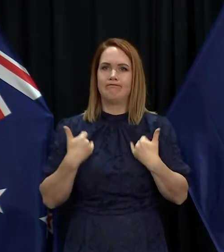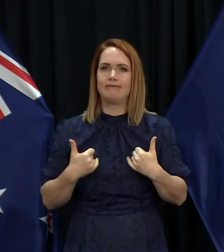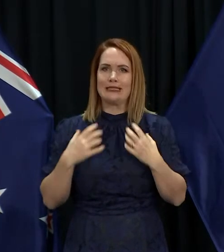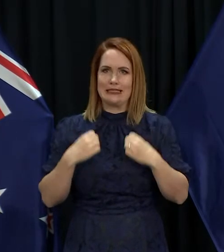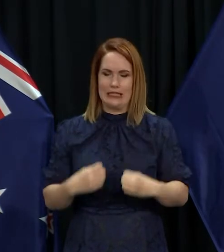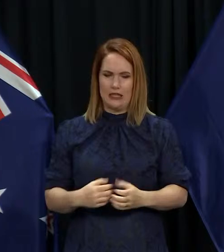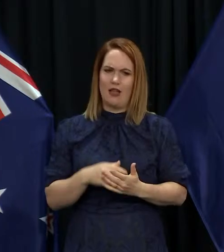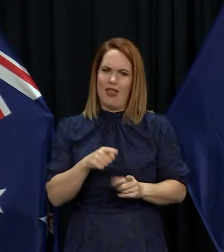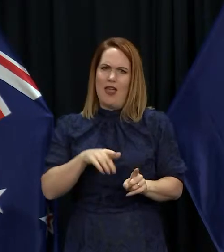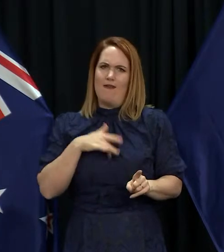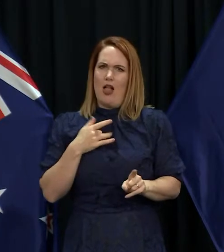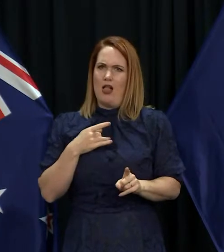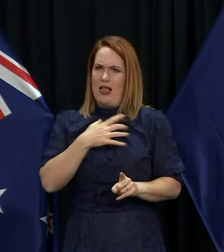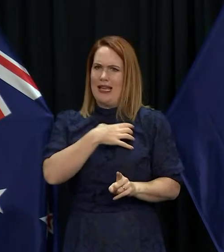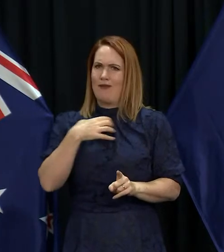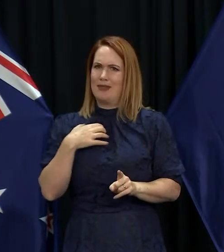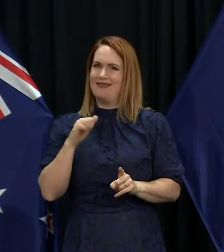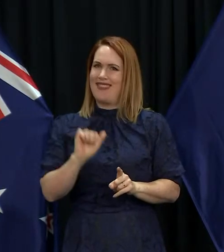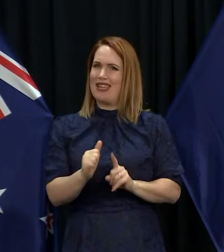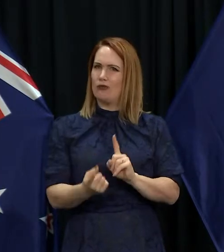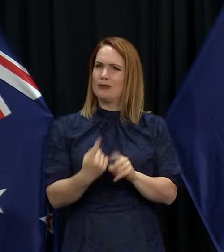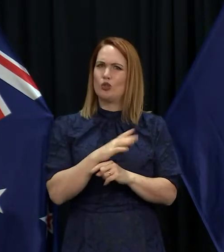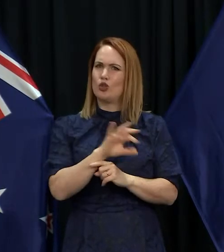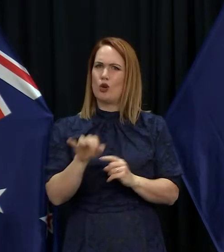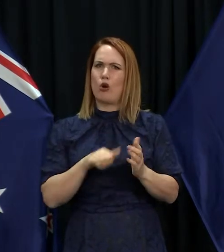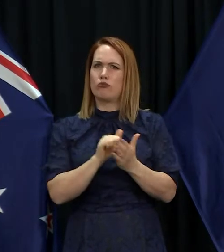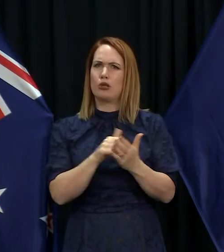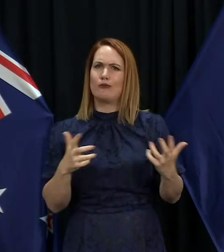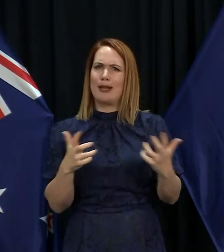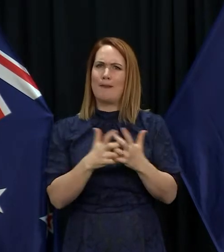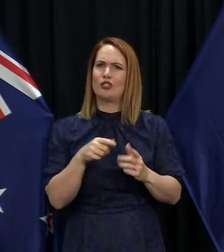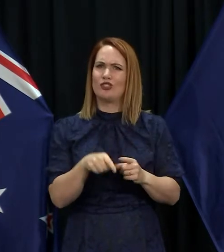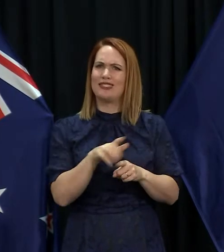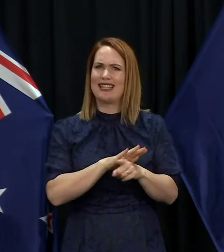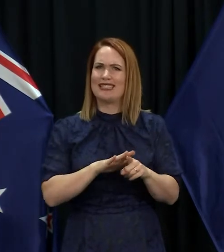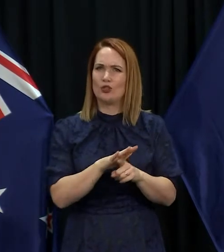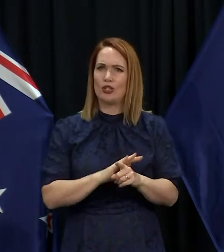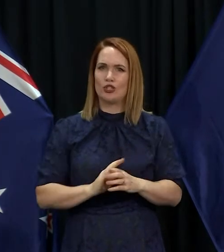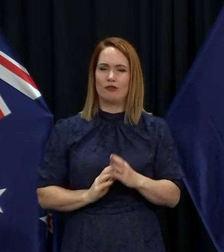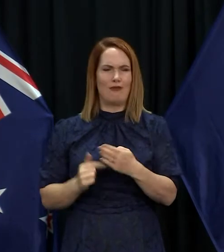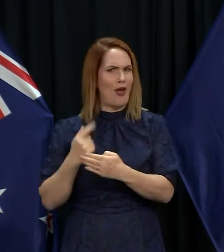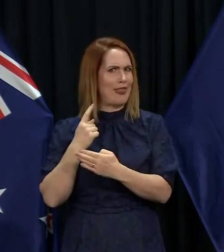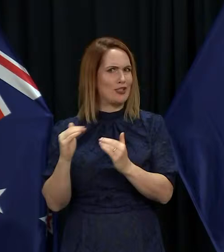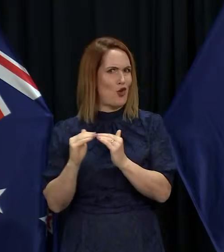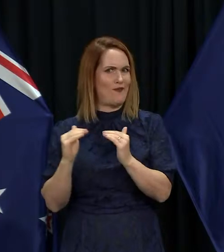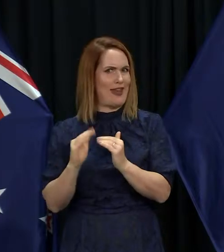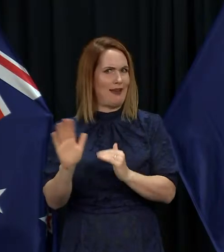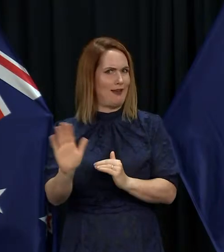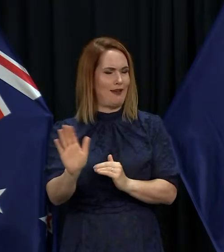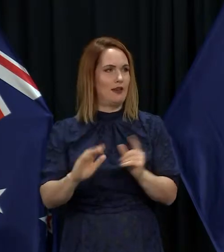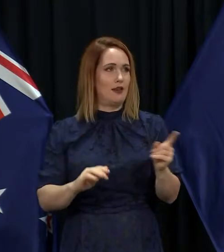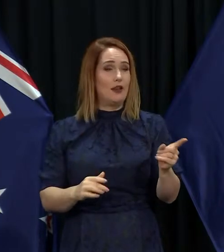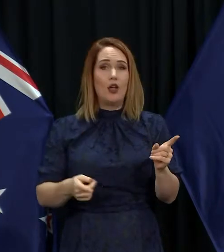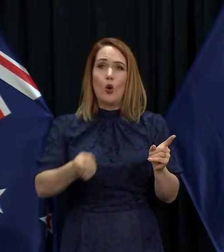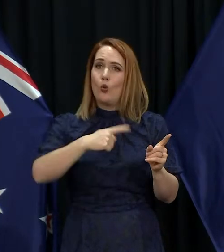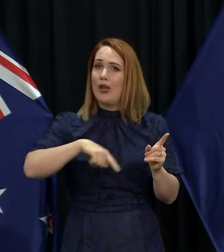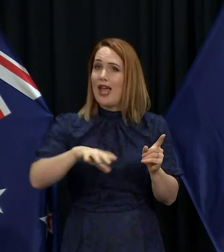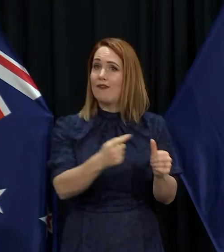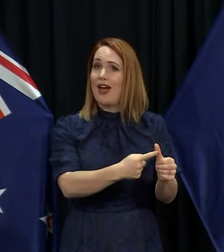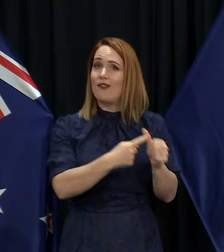threat that COVID poses to children. Do you think that's a fair criticism? Well, what I would say is we take our soundings from a range